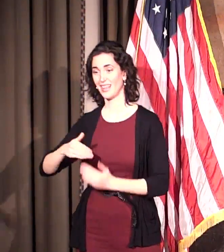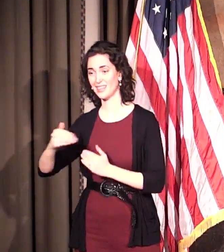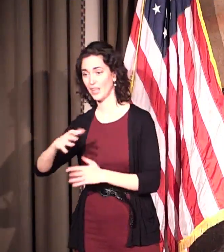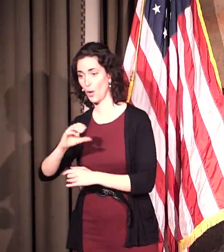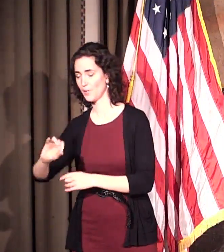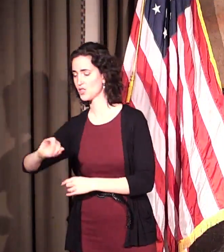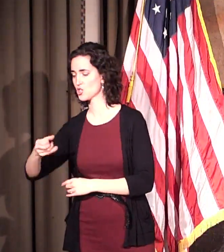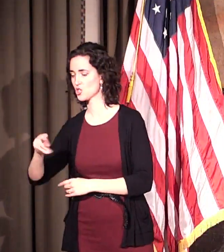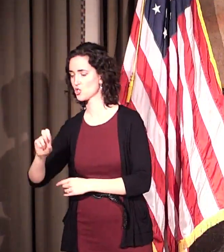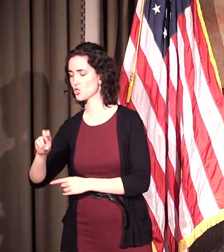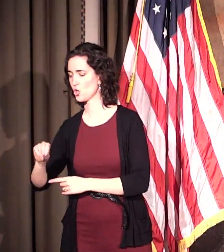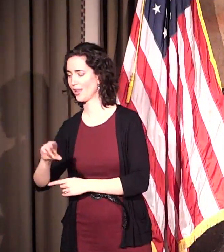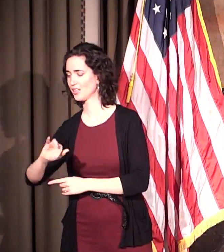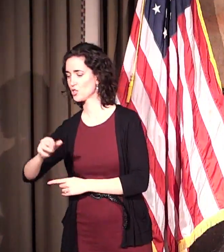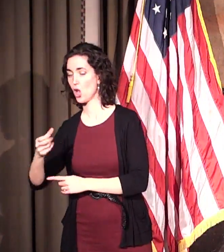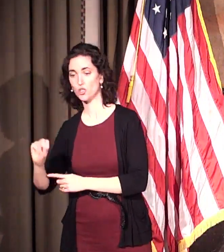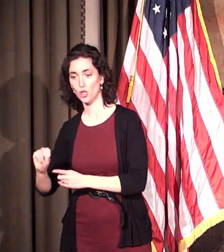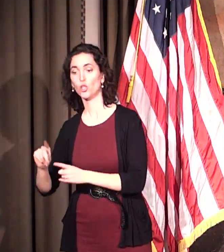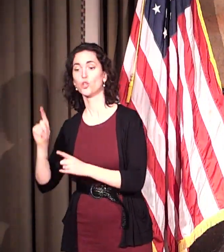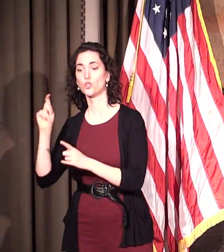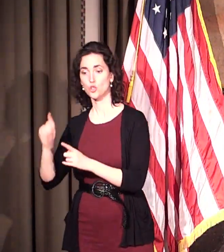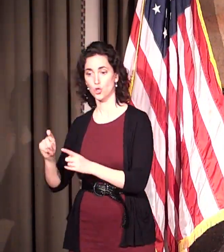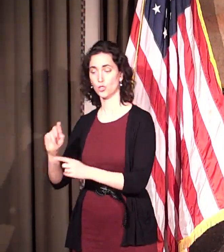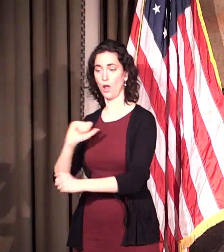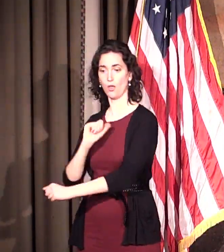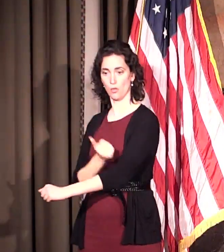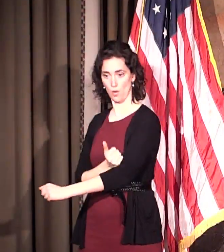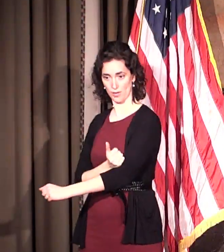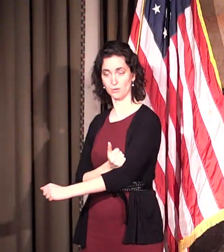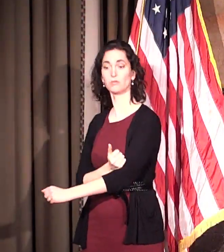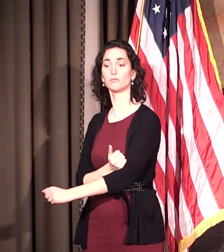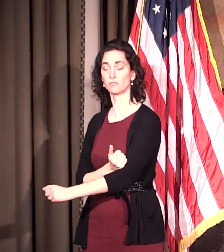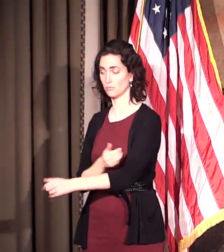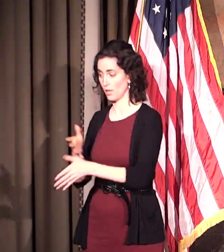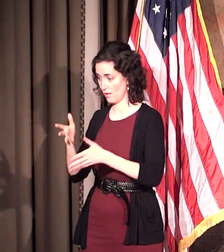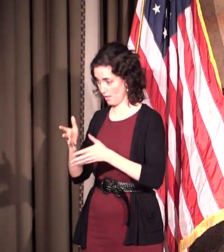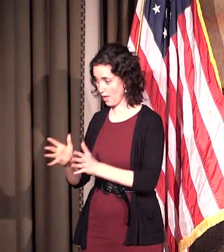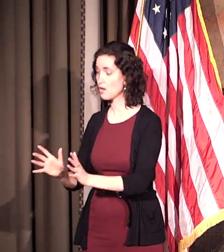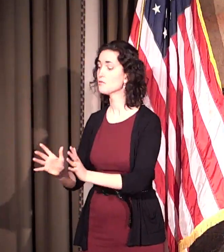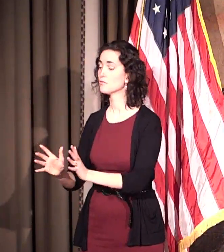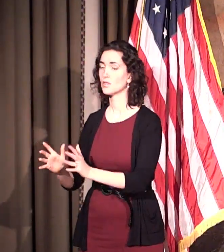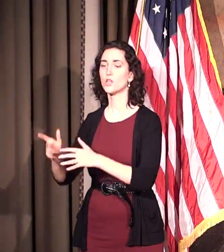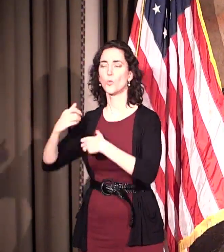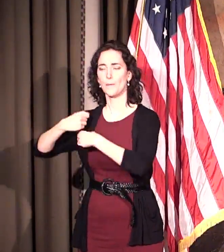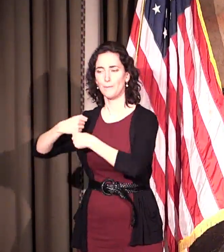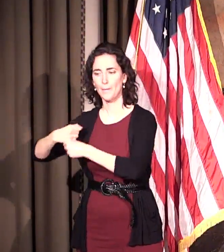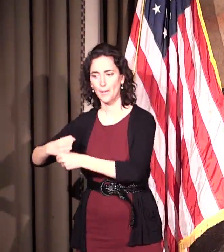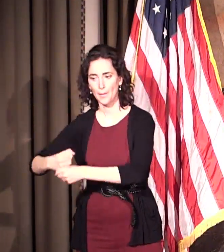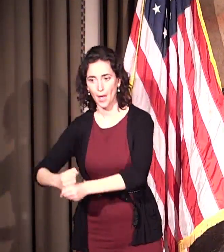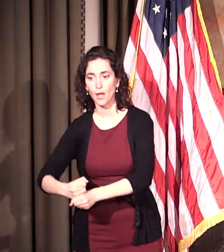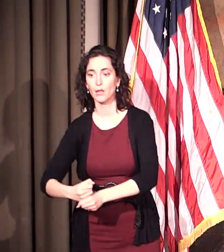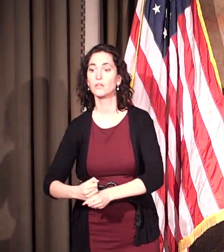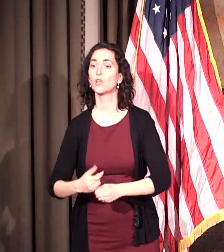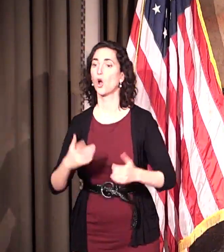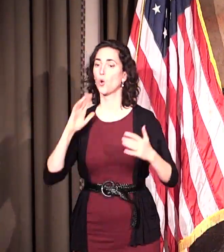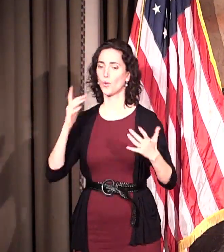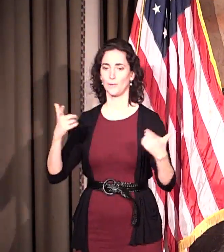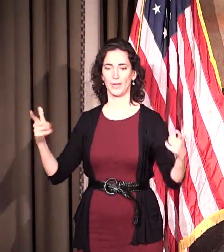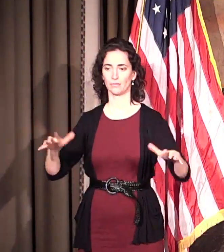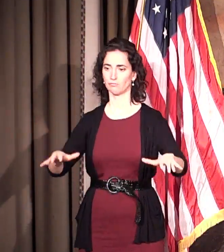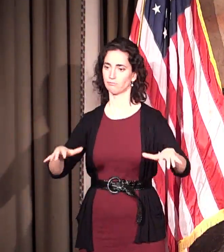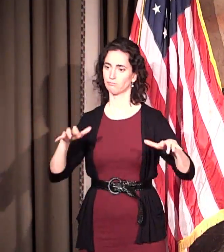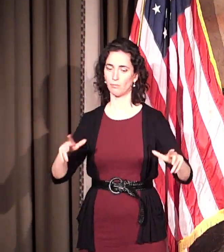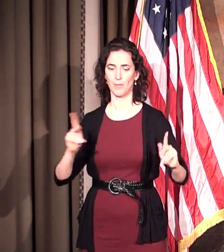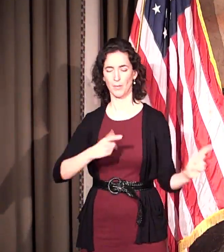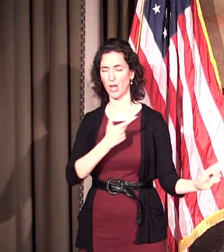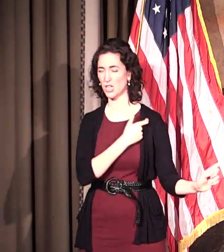variety we expect to be authorized. You know, we'll be getting to the big type of mass events. We'll be extending eligibility once we have the supply